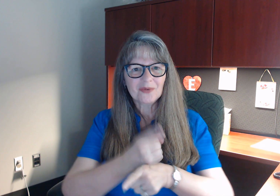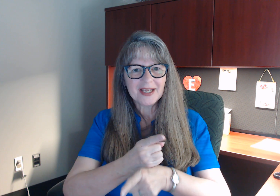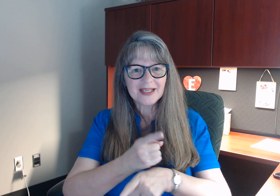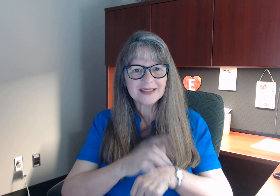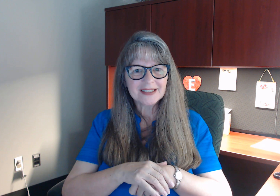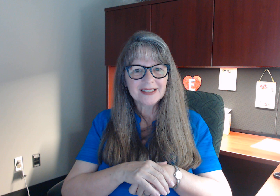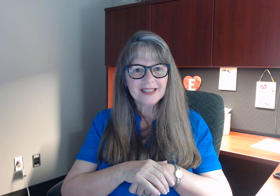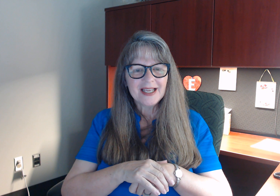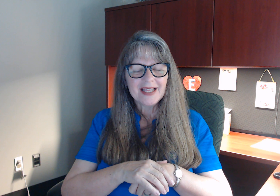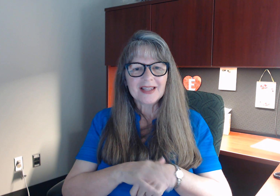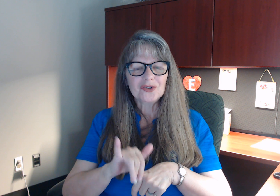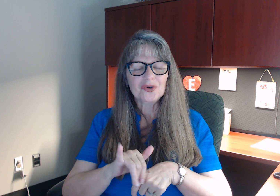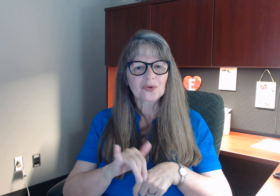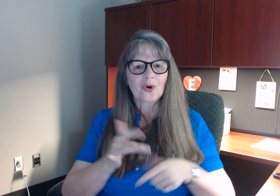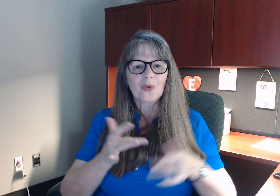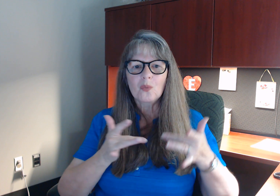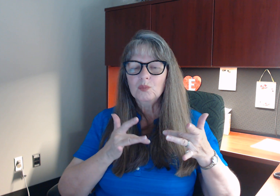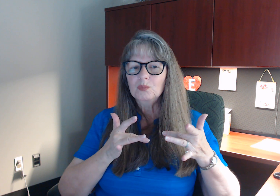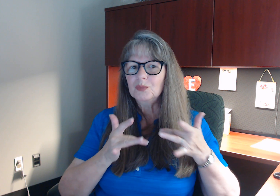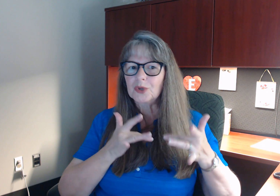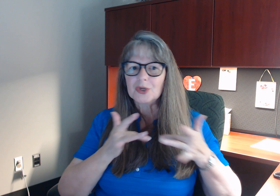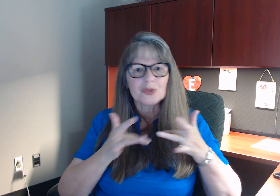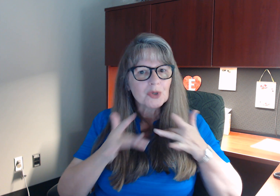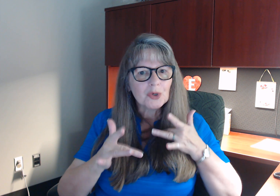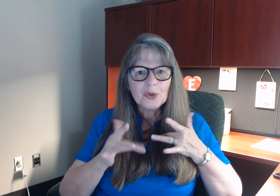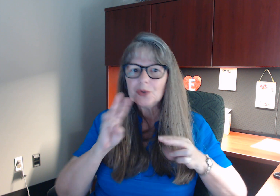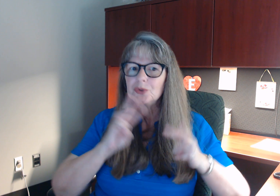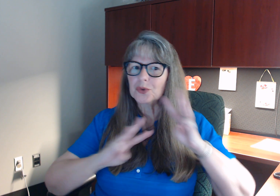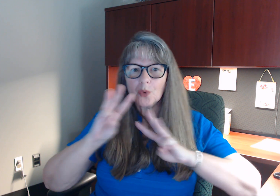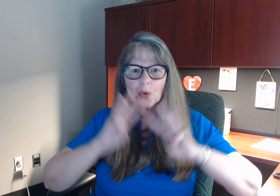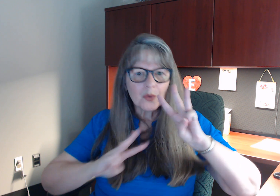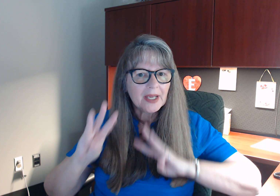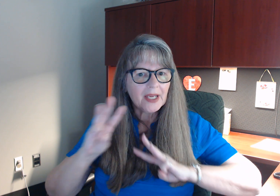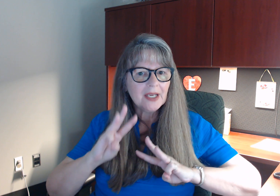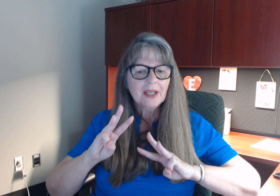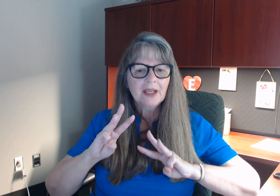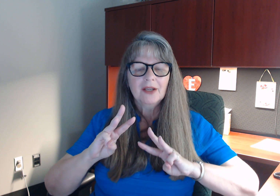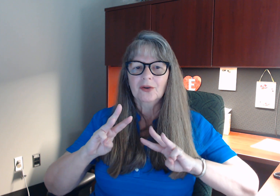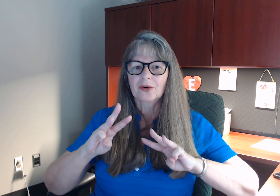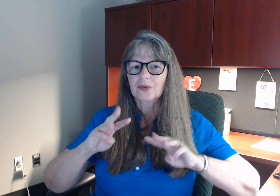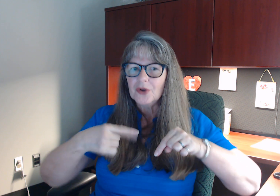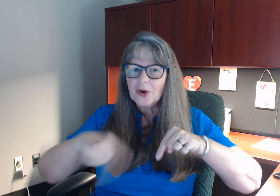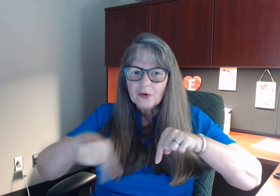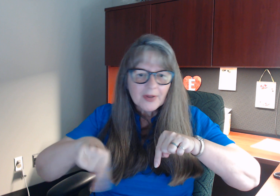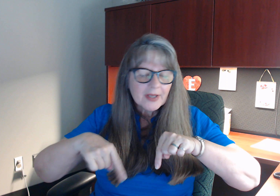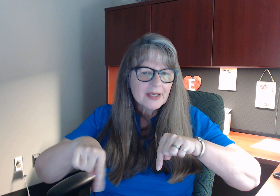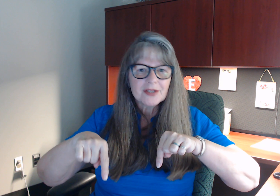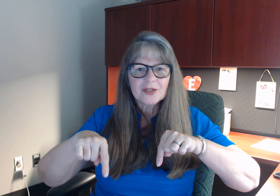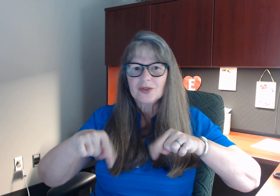right? That you're concerned, you're worried, you're nervous, you're